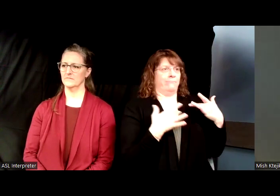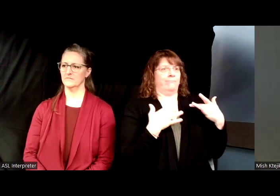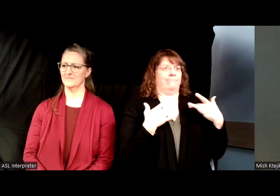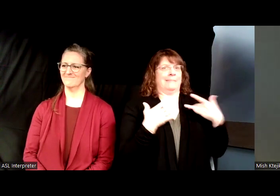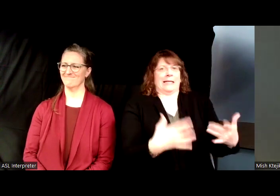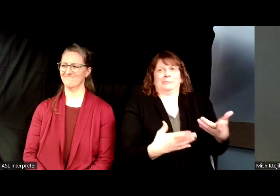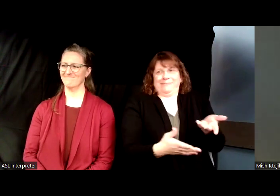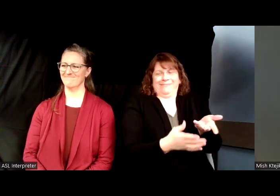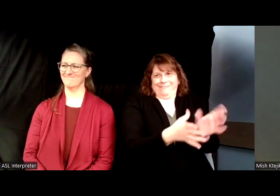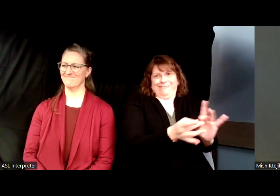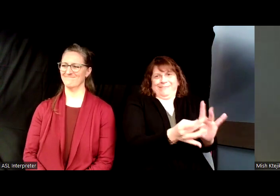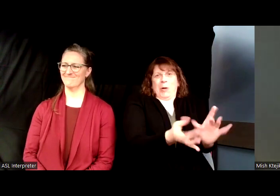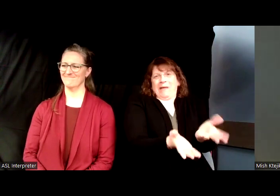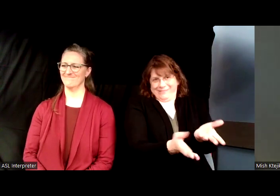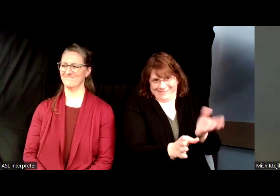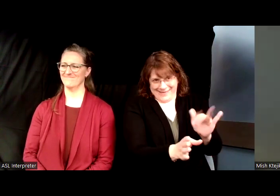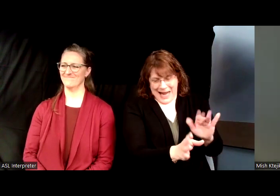Again, that is my,